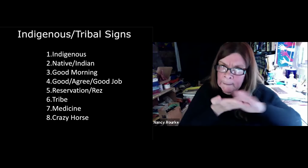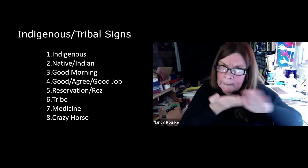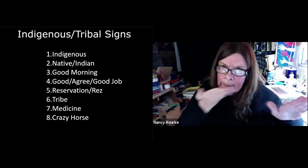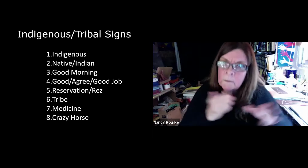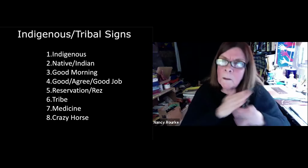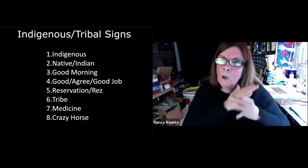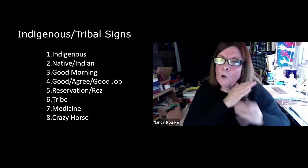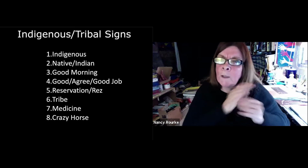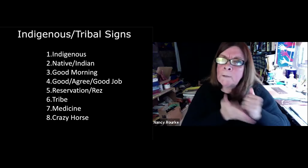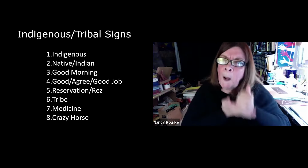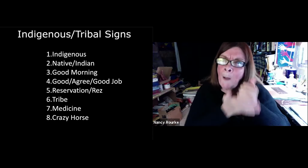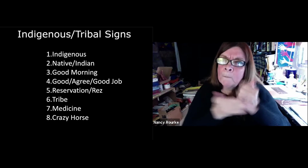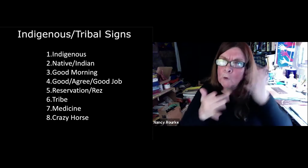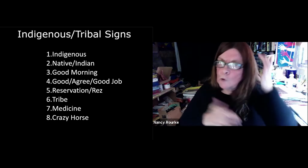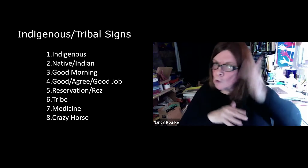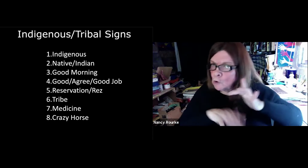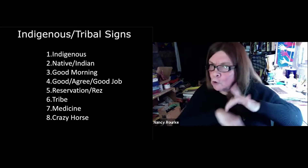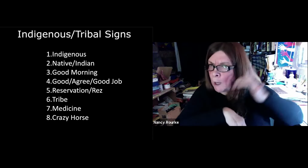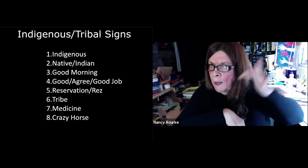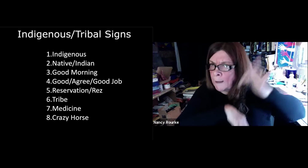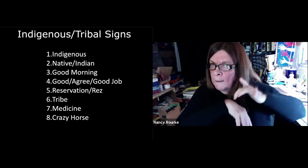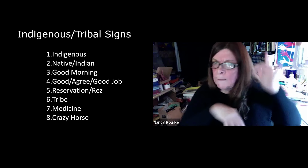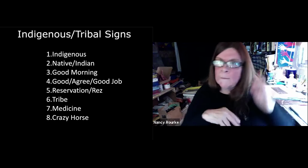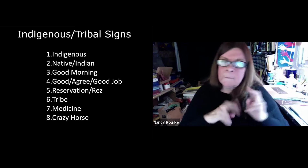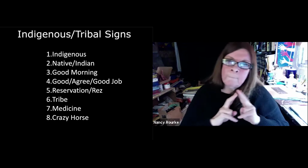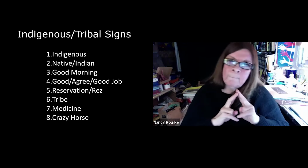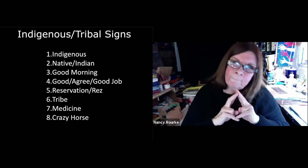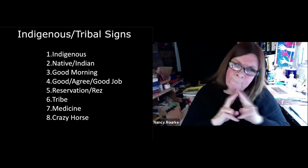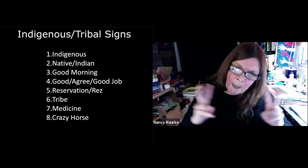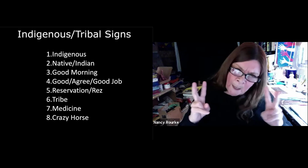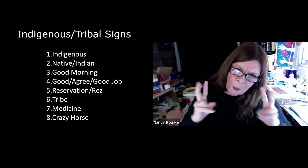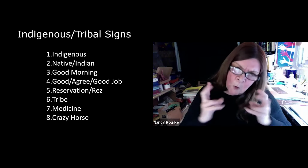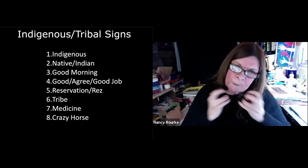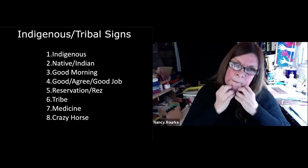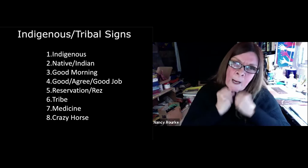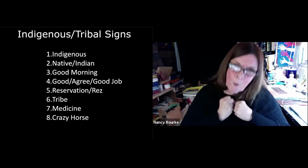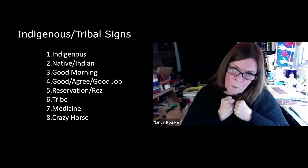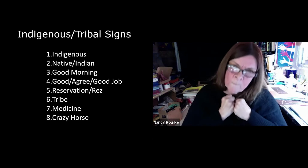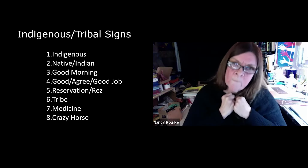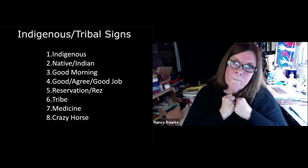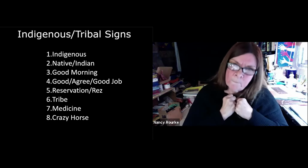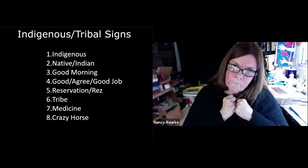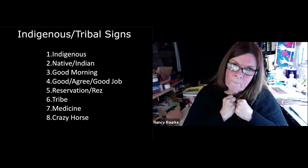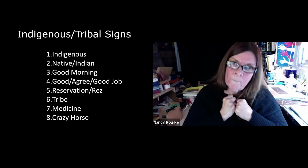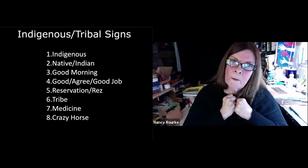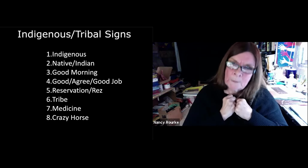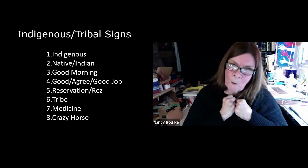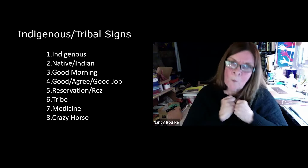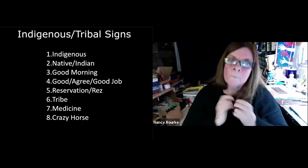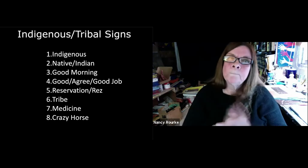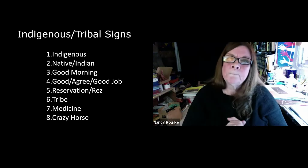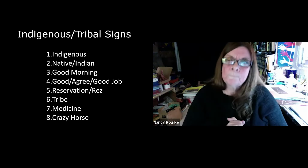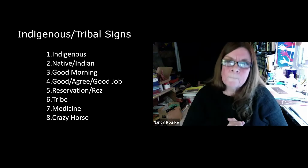And then, plants would also be scrubbed on the hair to help it smell nice and keep it illustrious and